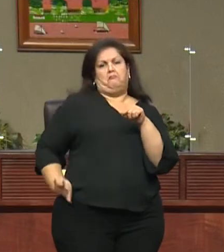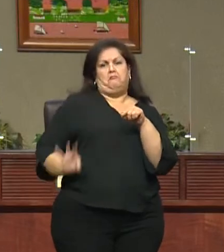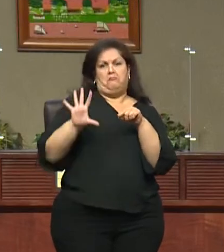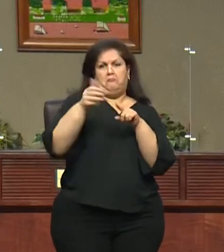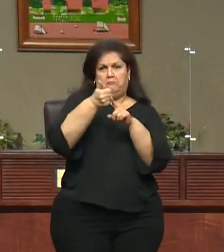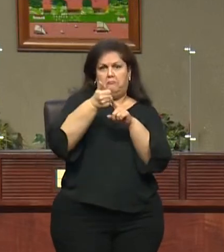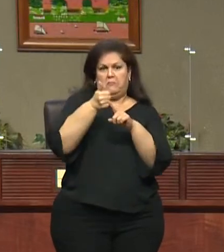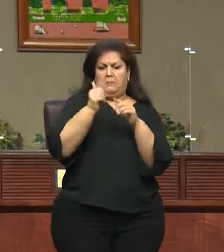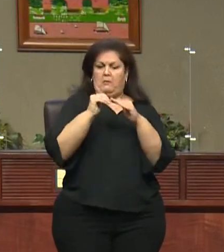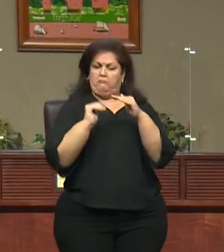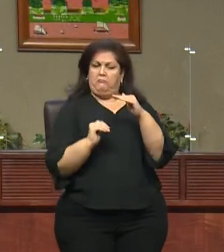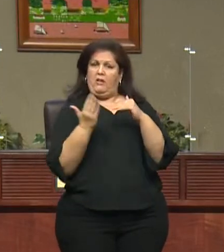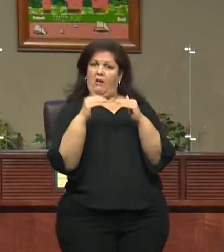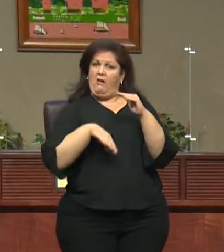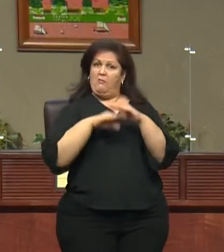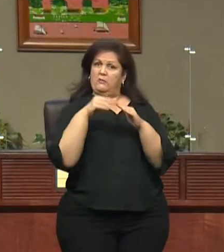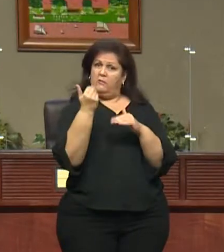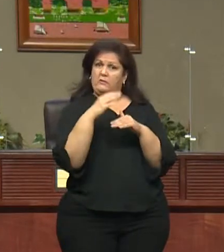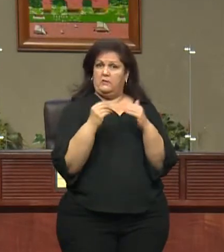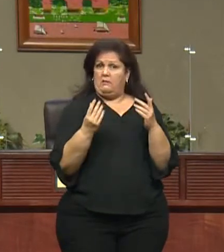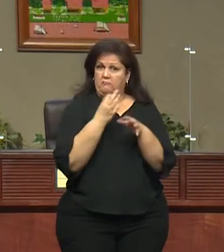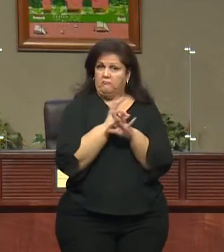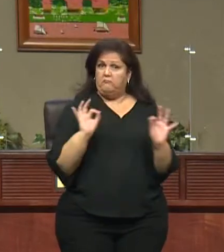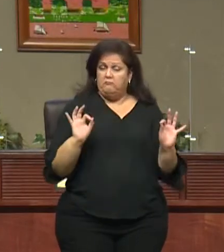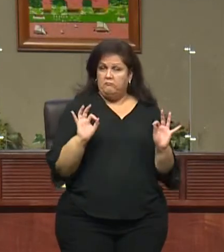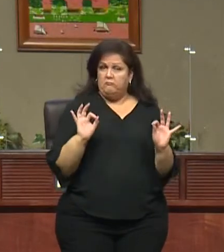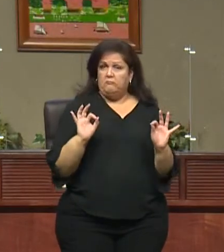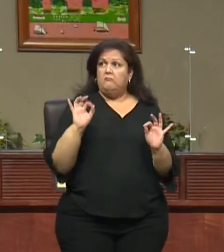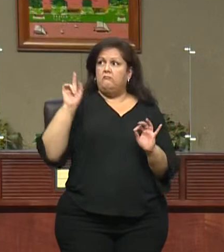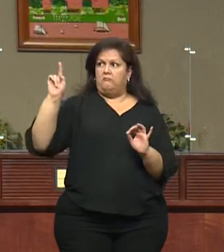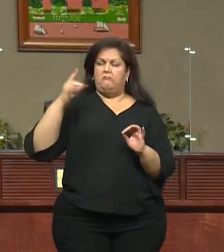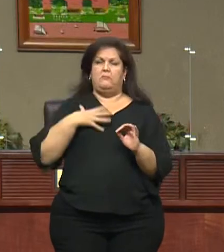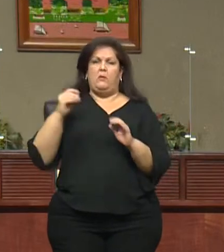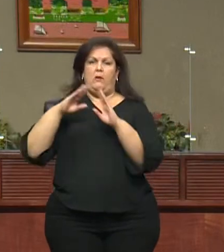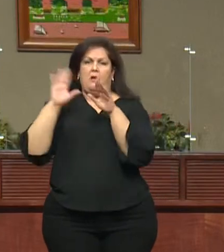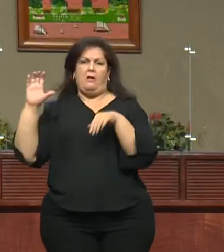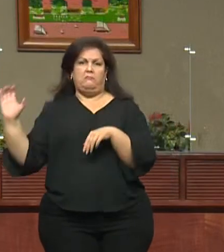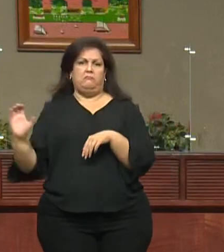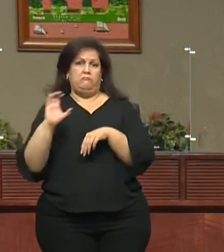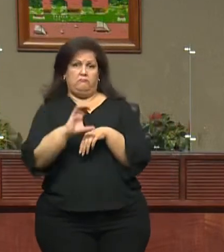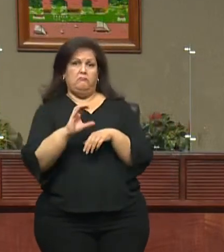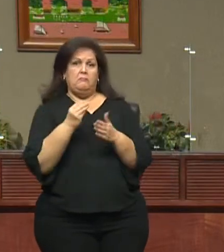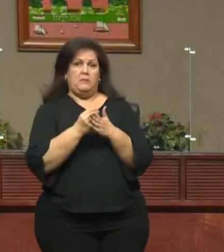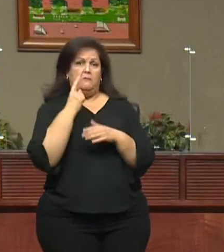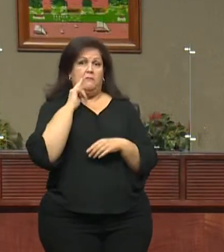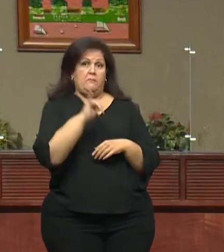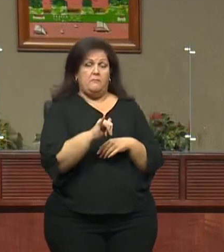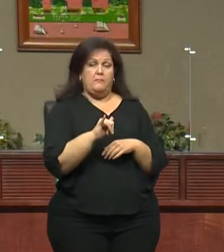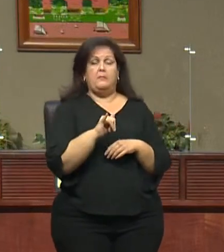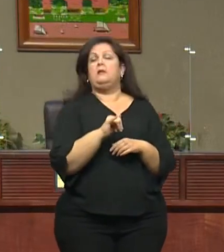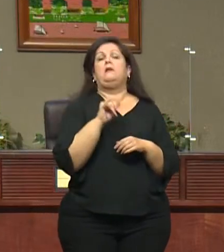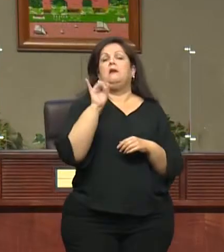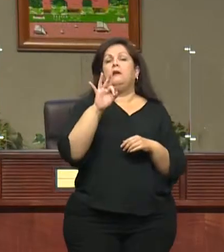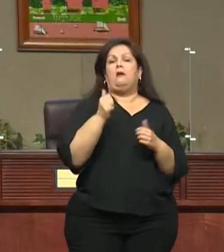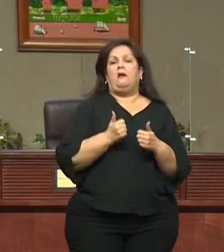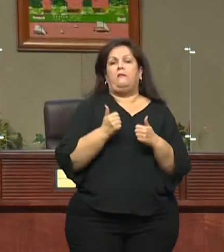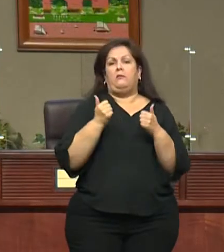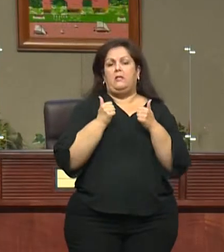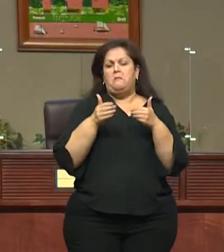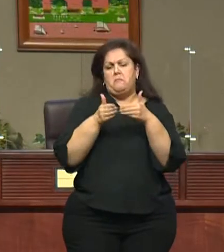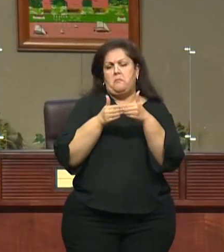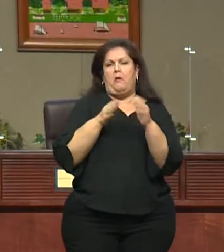And it has been funded to and from vaccination appointments. So if you live further